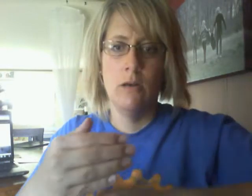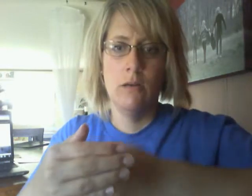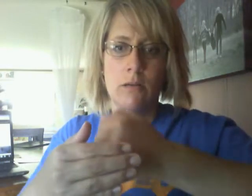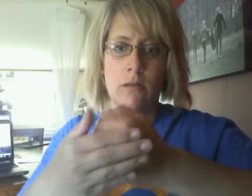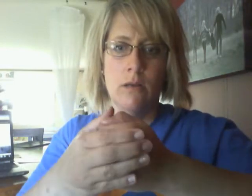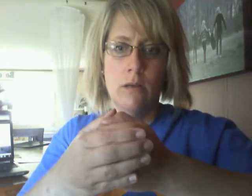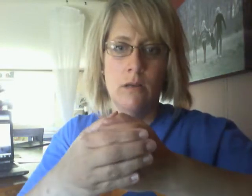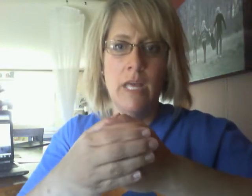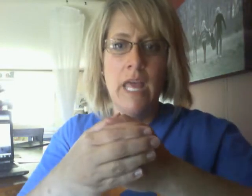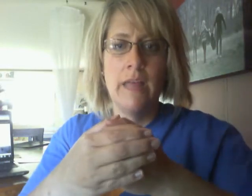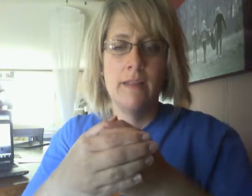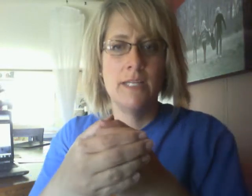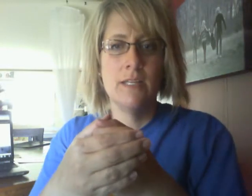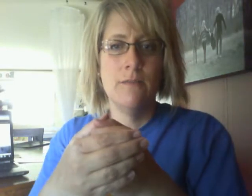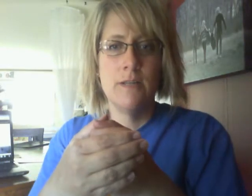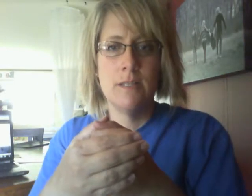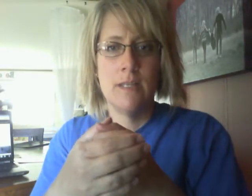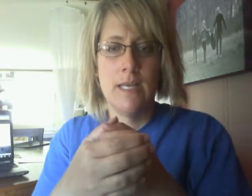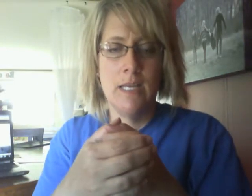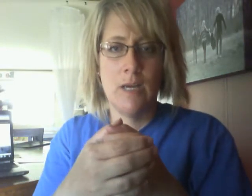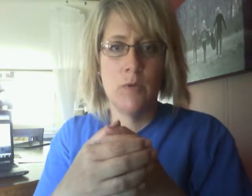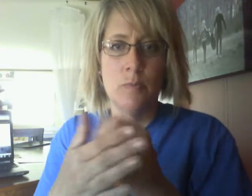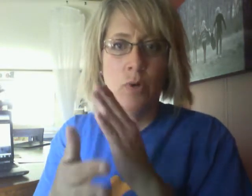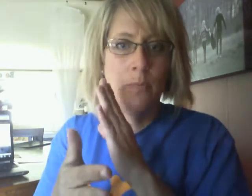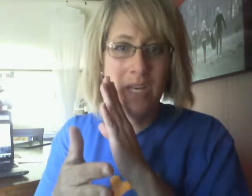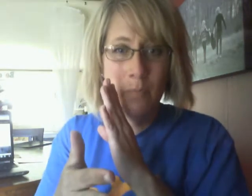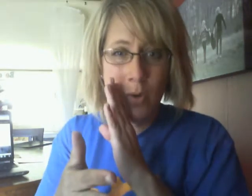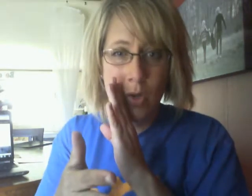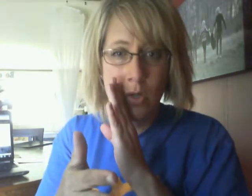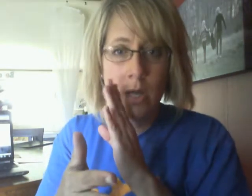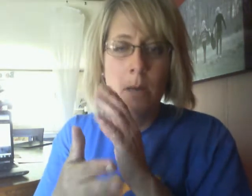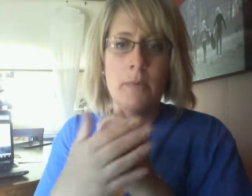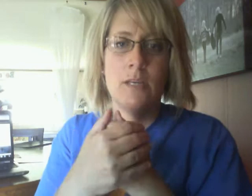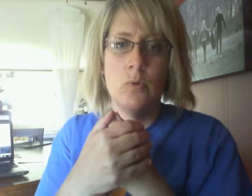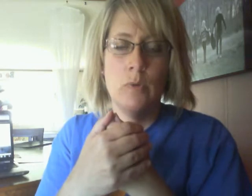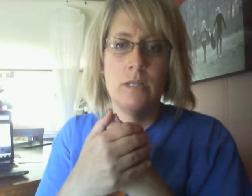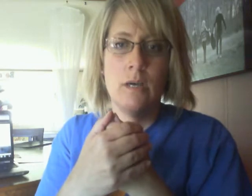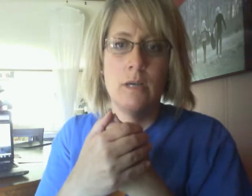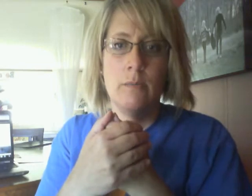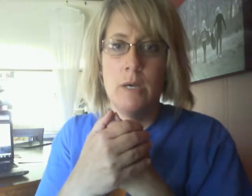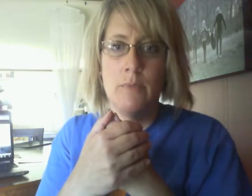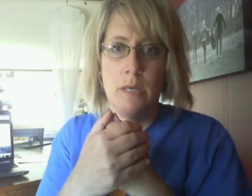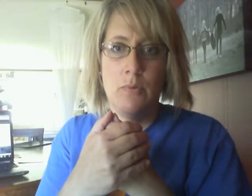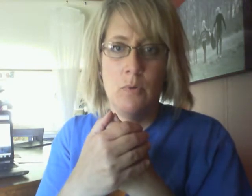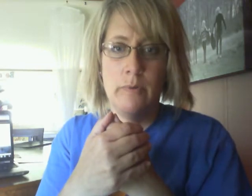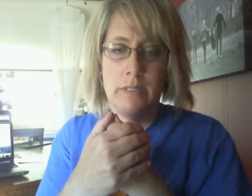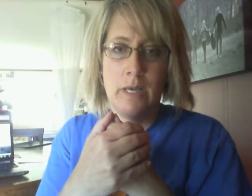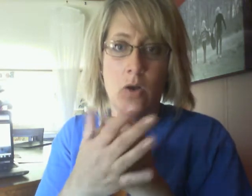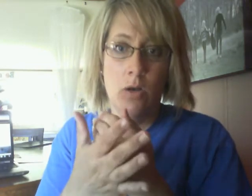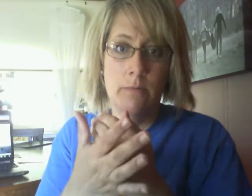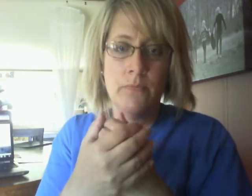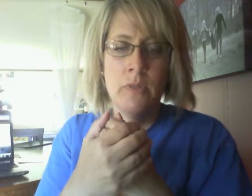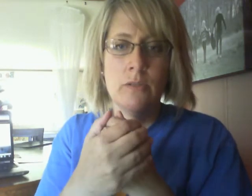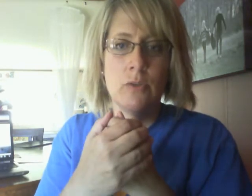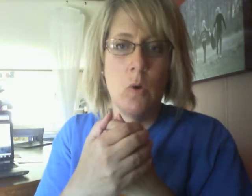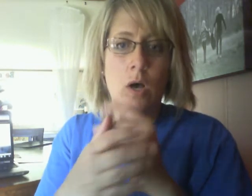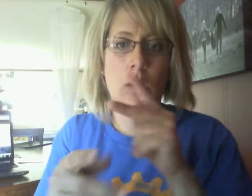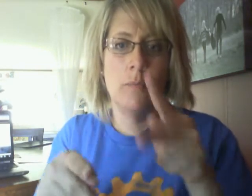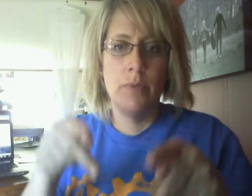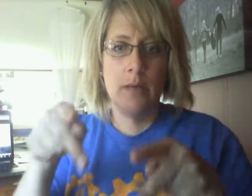all. And then I tell the friends that at the end I whisper people, because we're really talking about people when we say all. So all